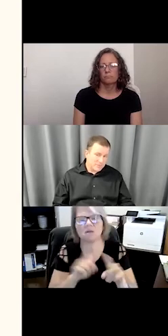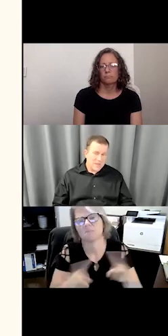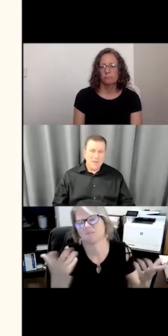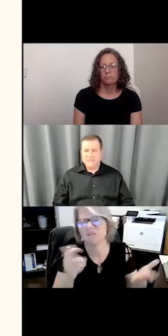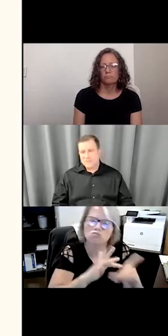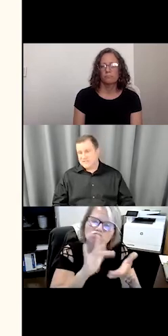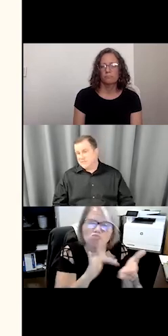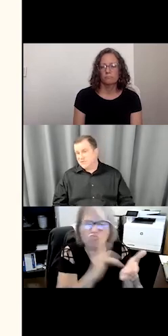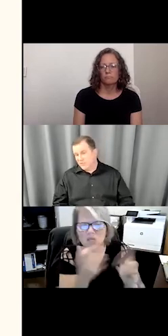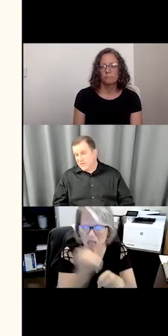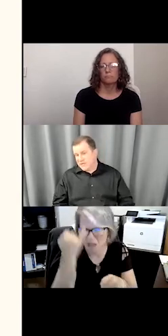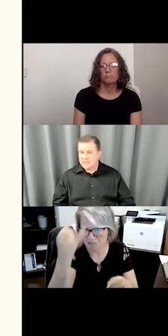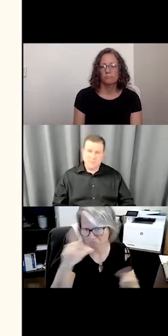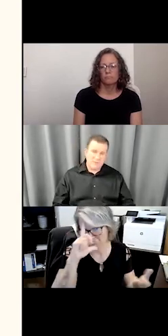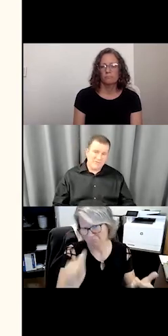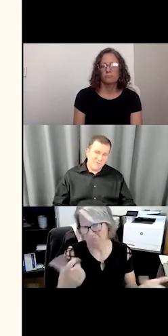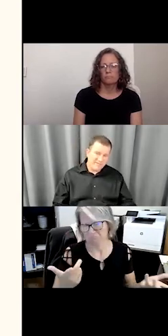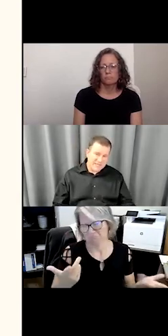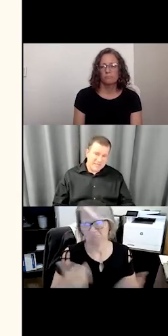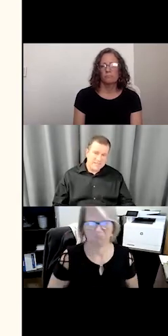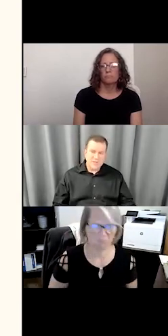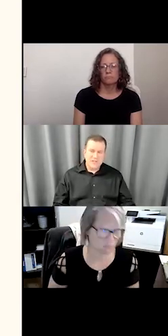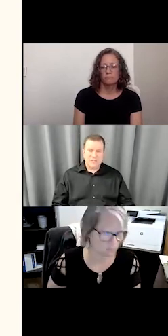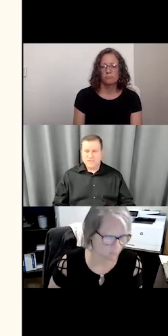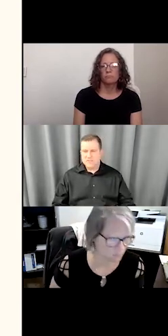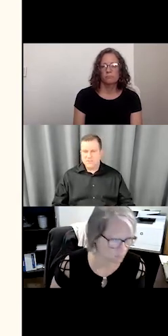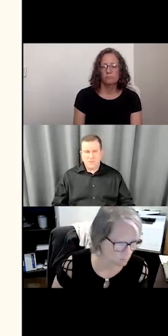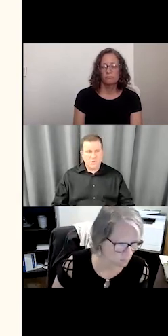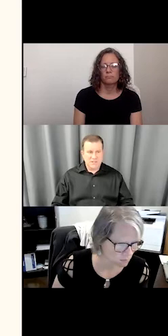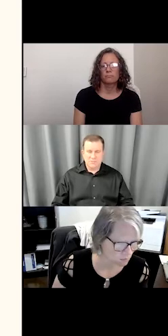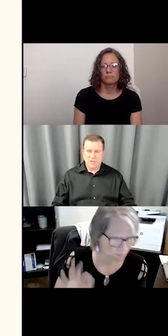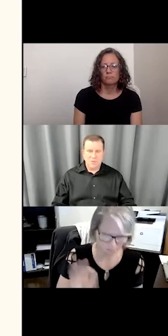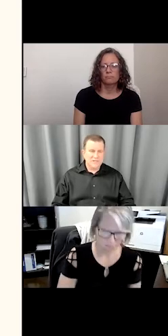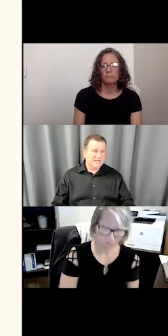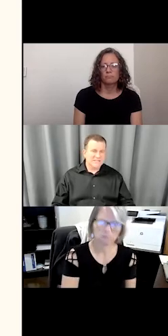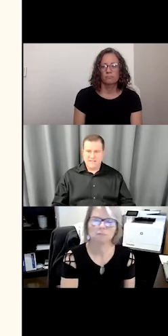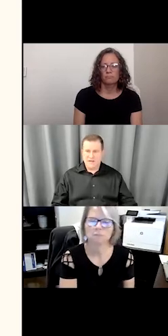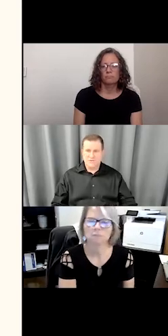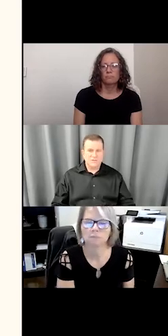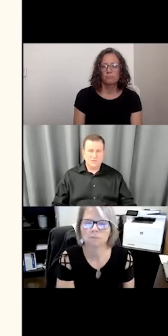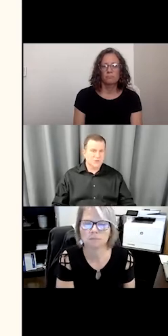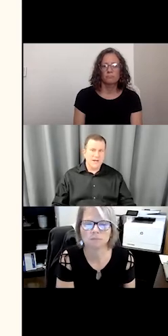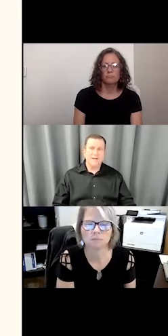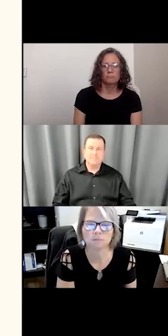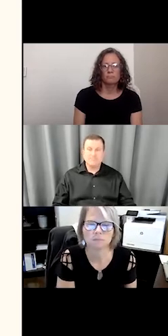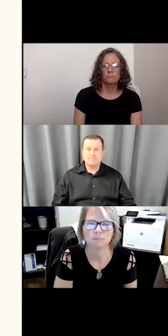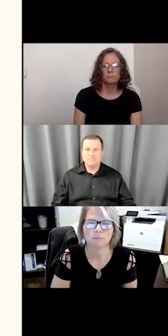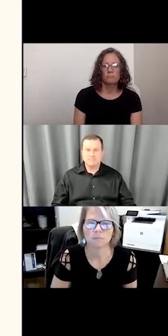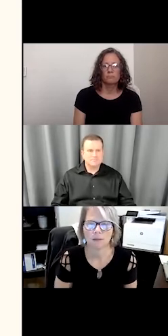Apple. Some of these apps are free, some of them are for a fee. So it's up to you what you want to test out and